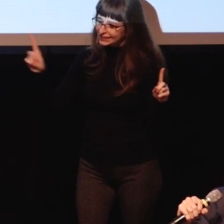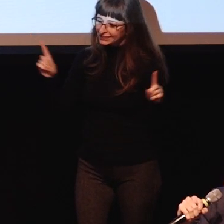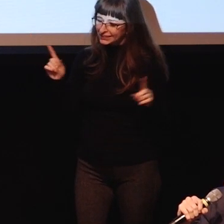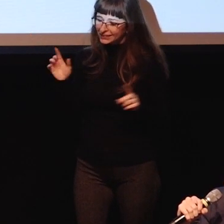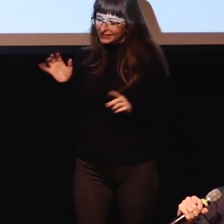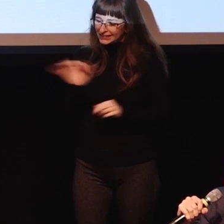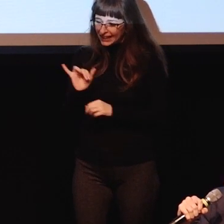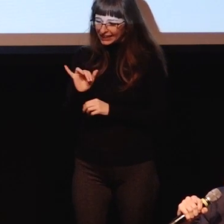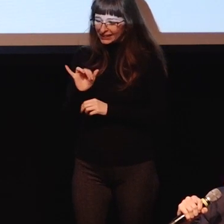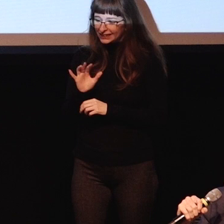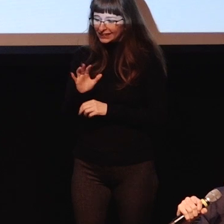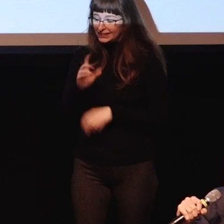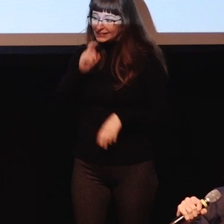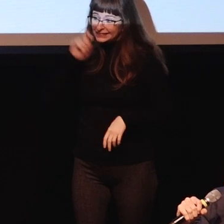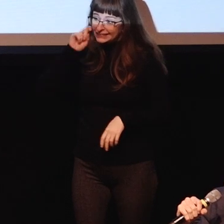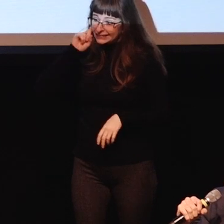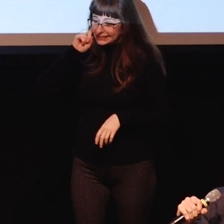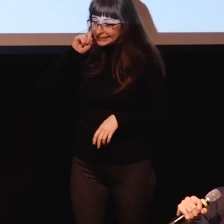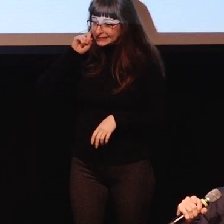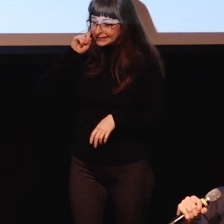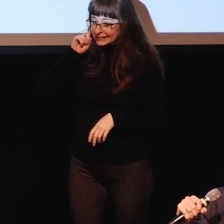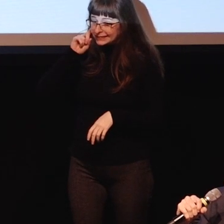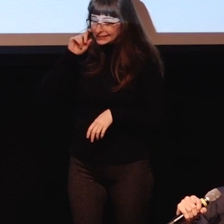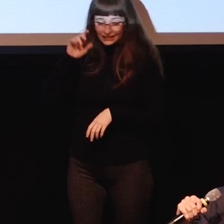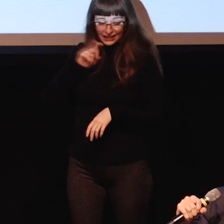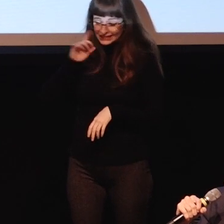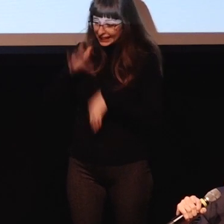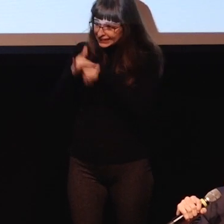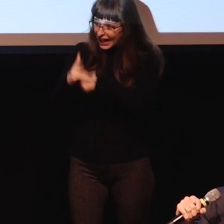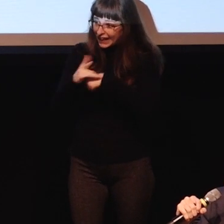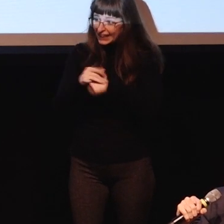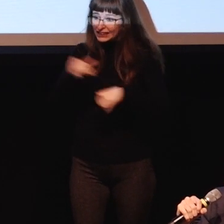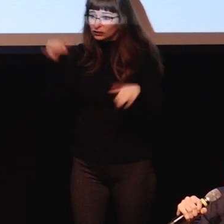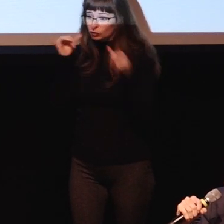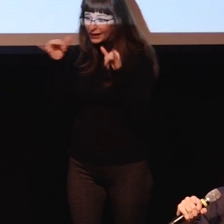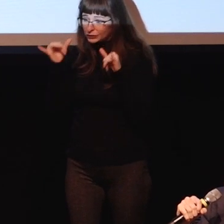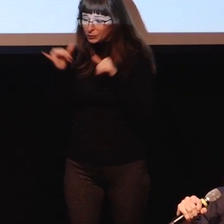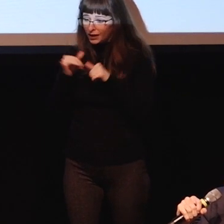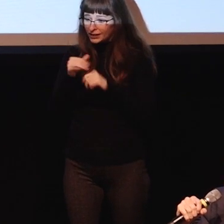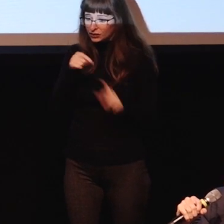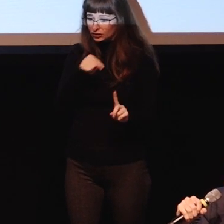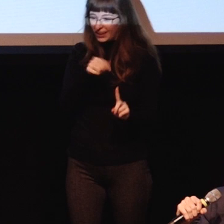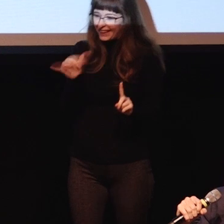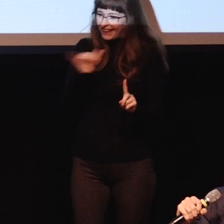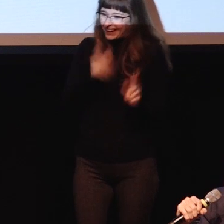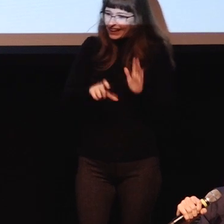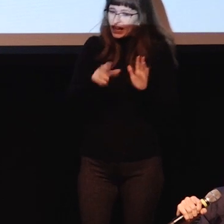who was this kind of sex addict and drank too much, but had a real beating heart.